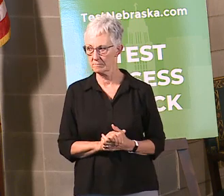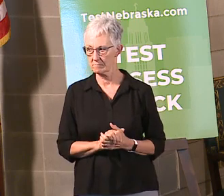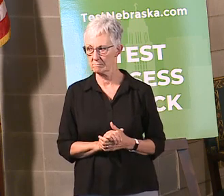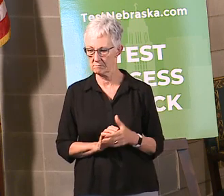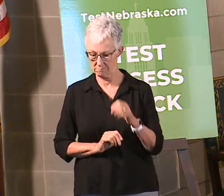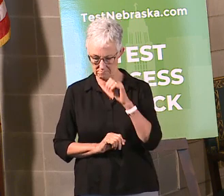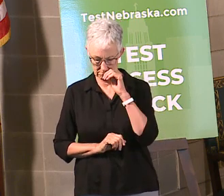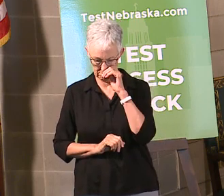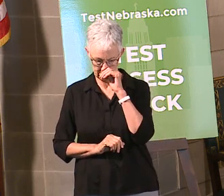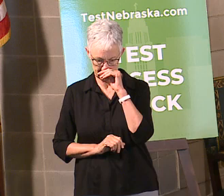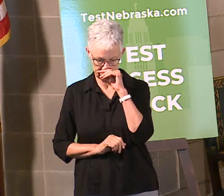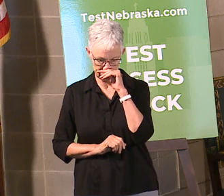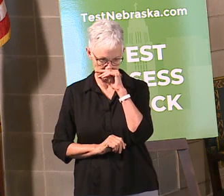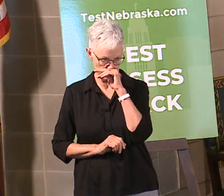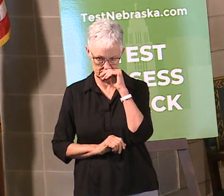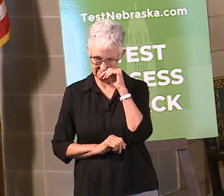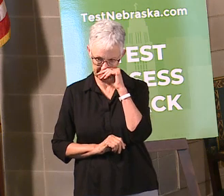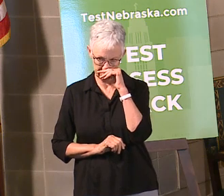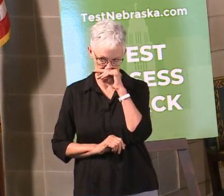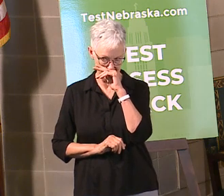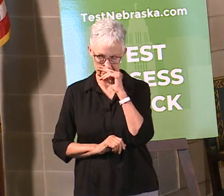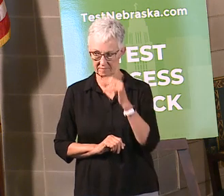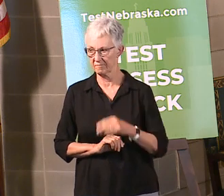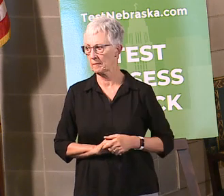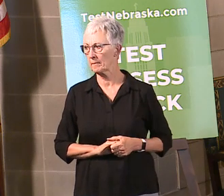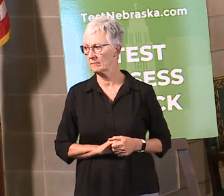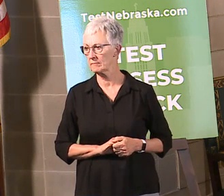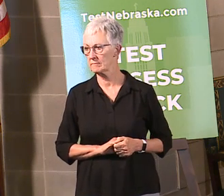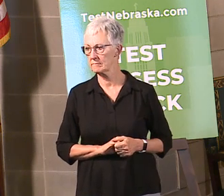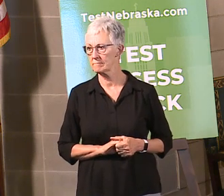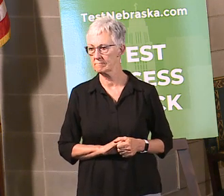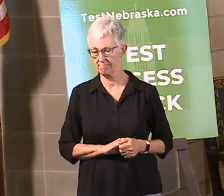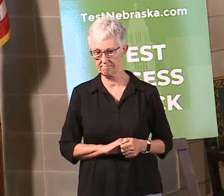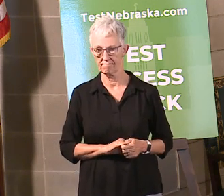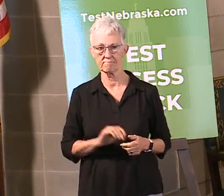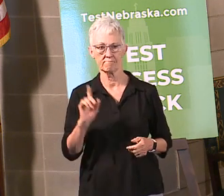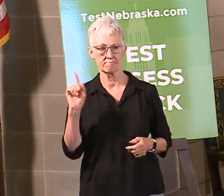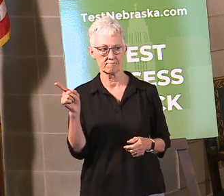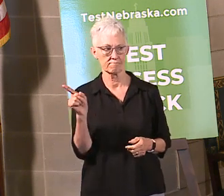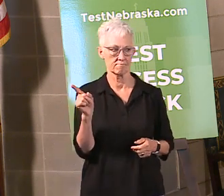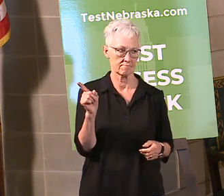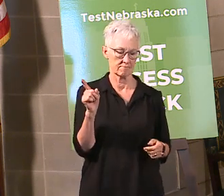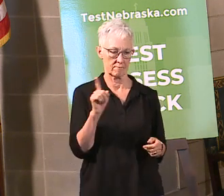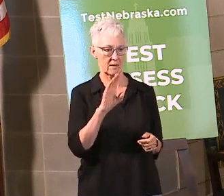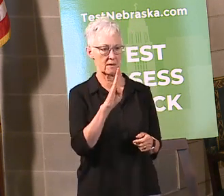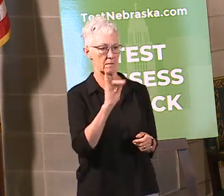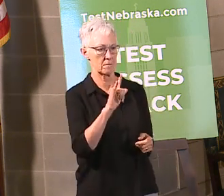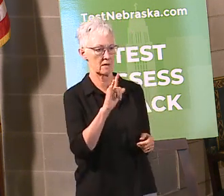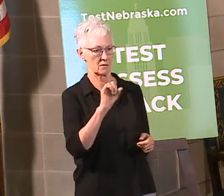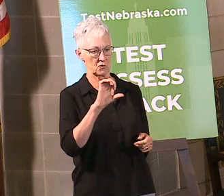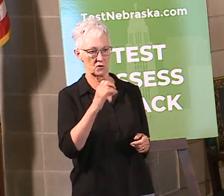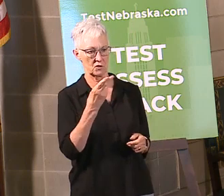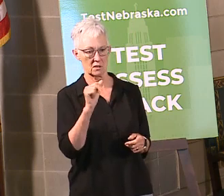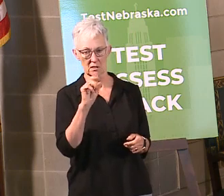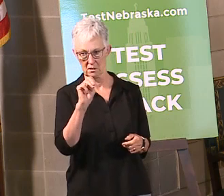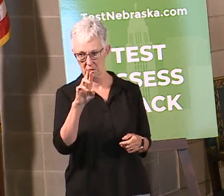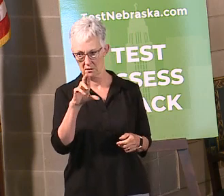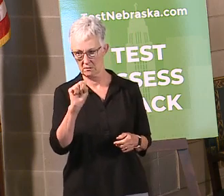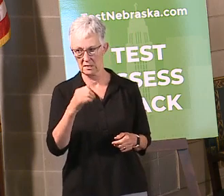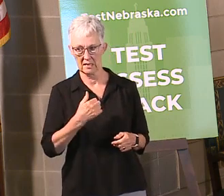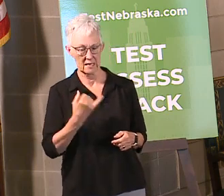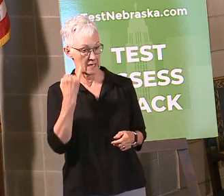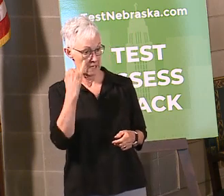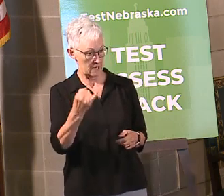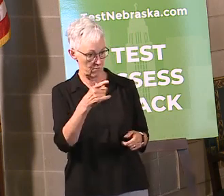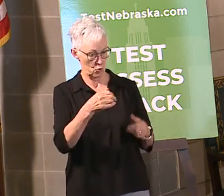a business with a few basketball courts, are they limited to 10 people in the entire place? Bill Shammers wants to know if you've got a large